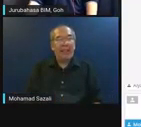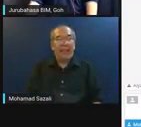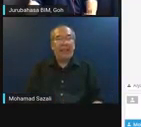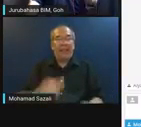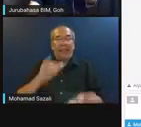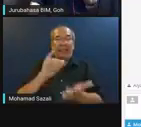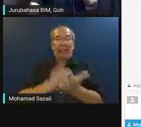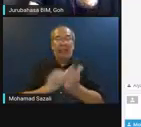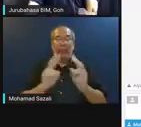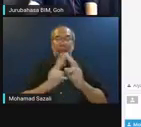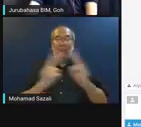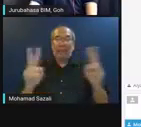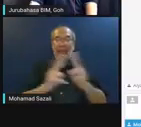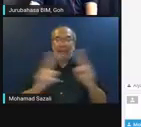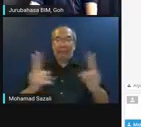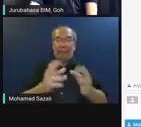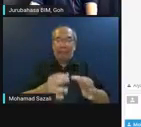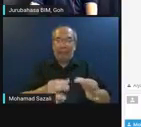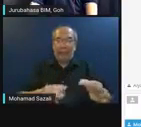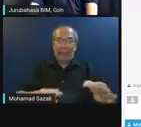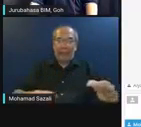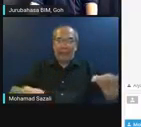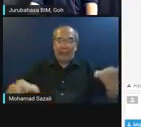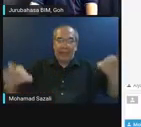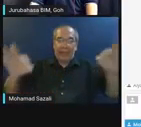deaf people to the public.